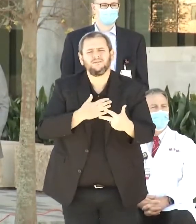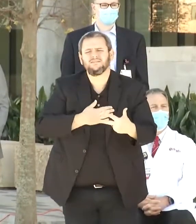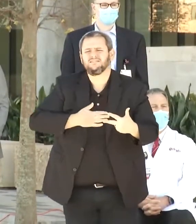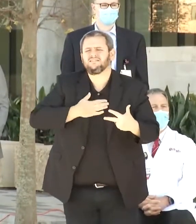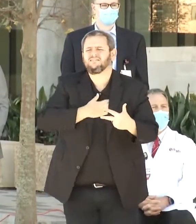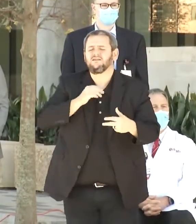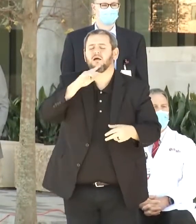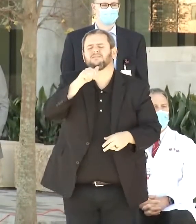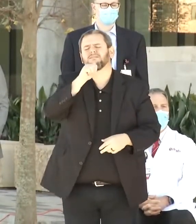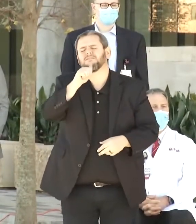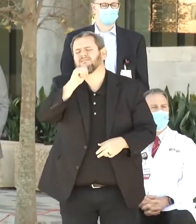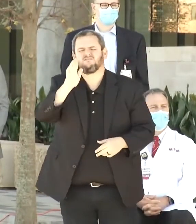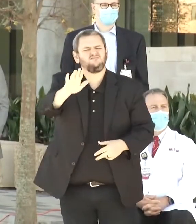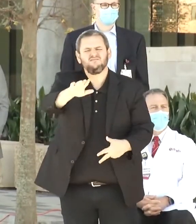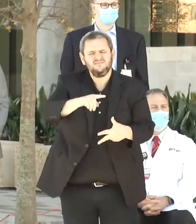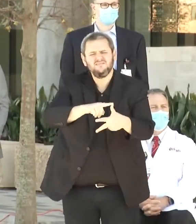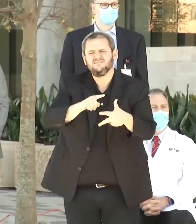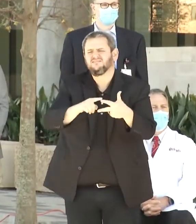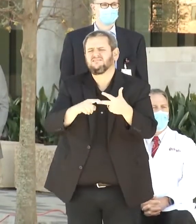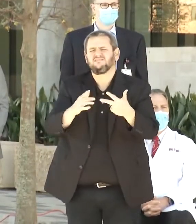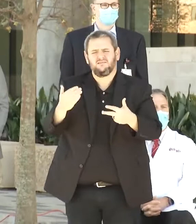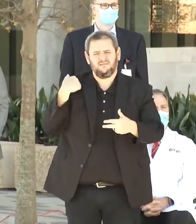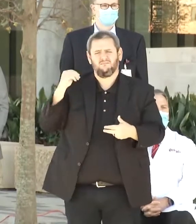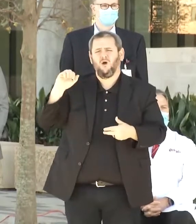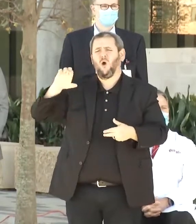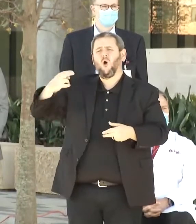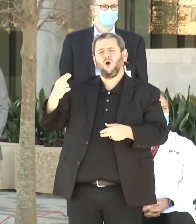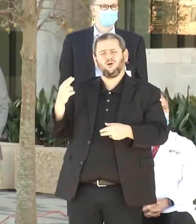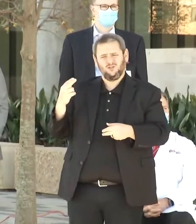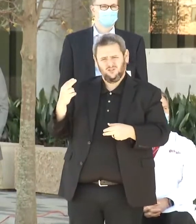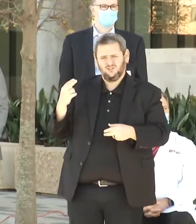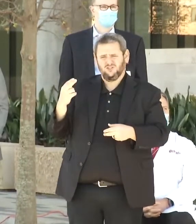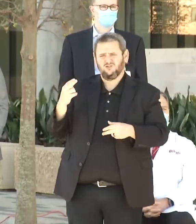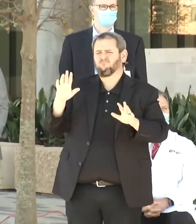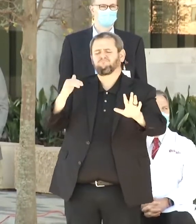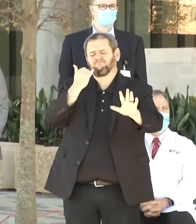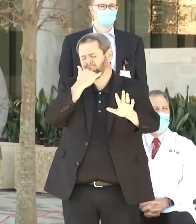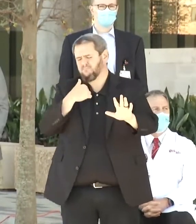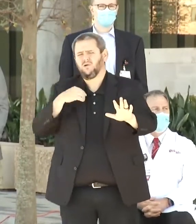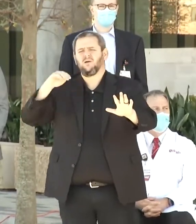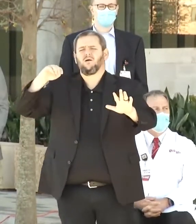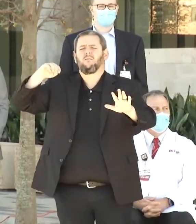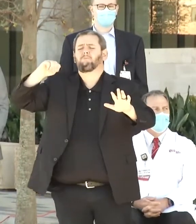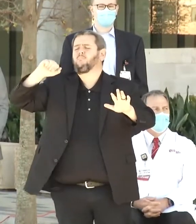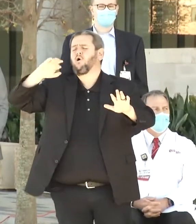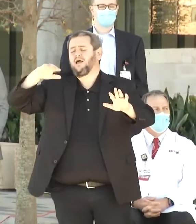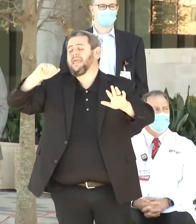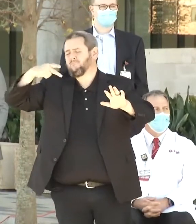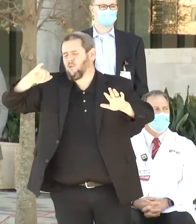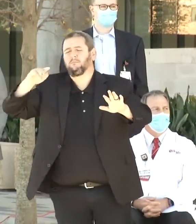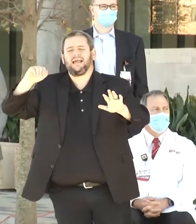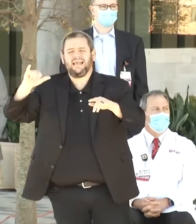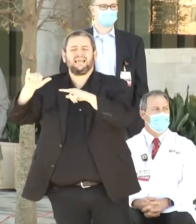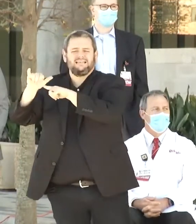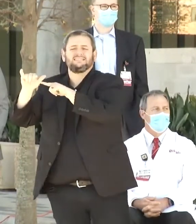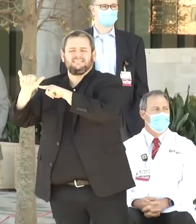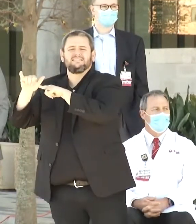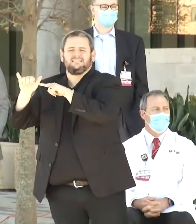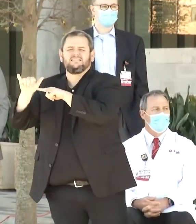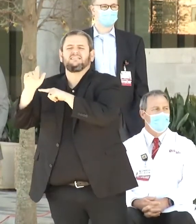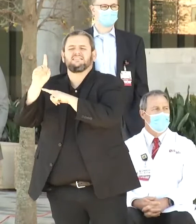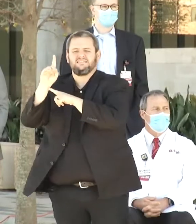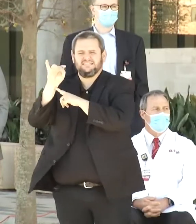the spring to flatten the curve. But if you've taken your foot off the gas, I'm asking you to tighten things